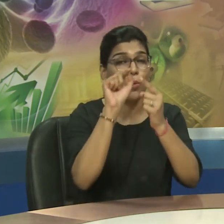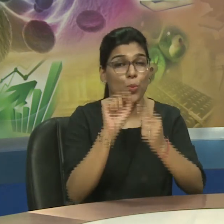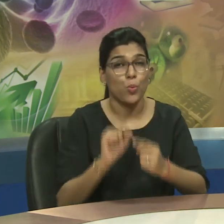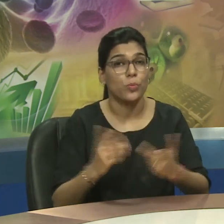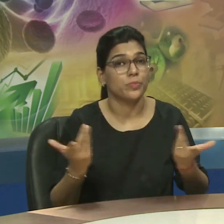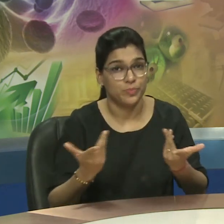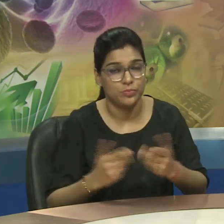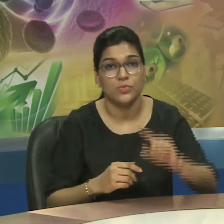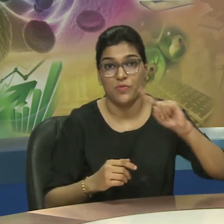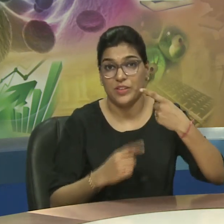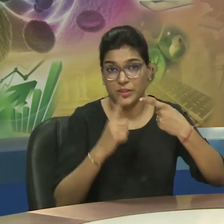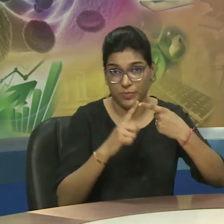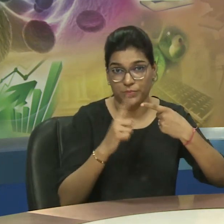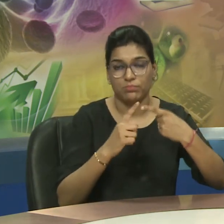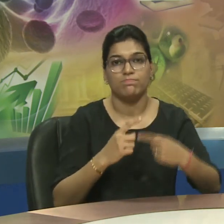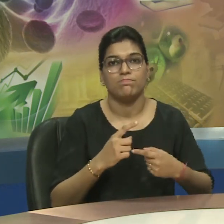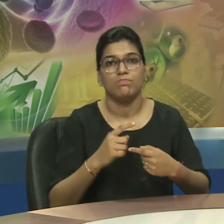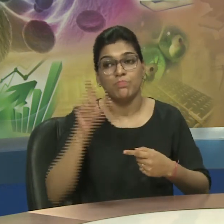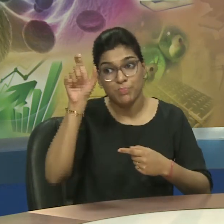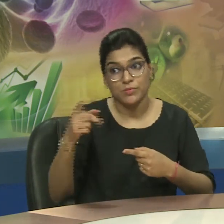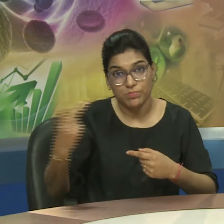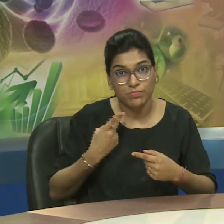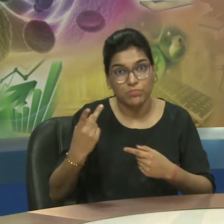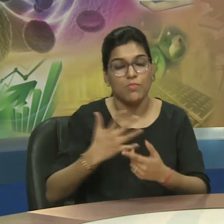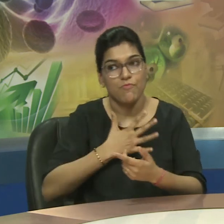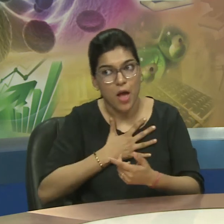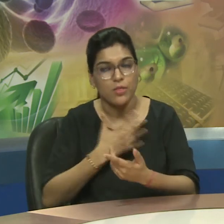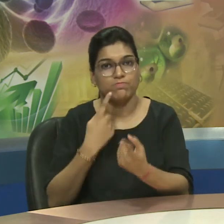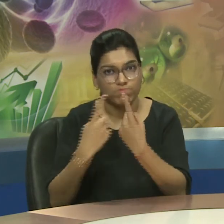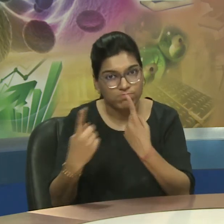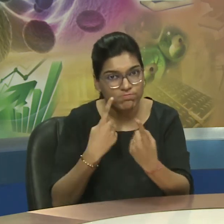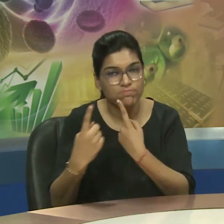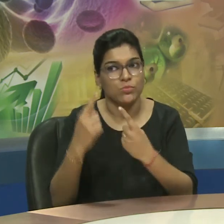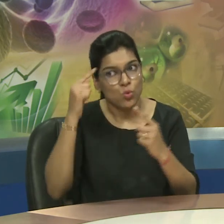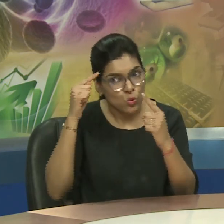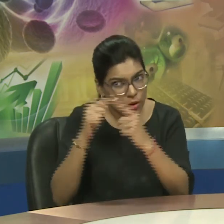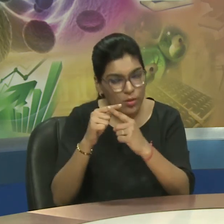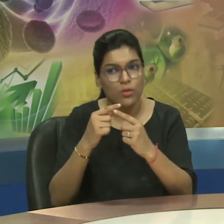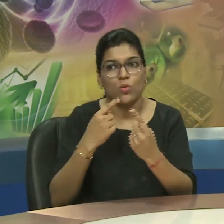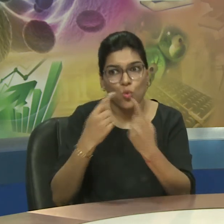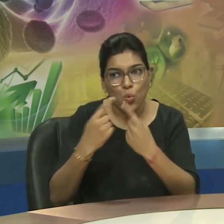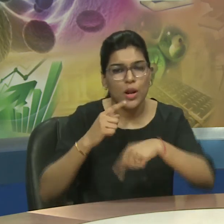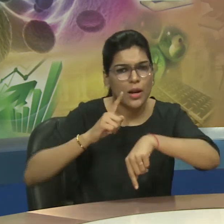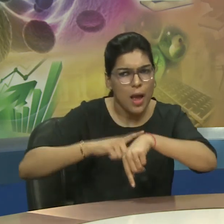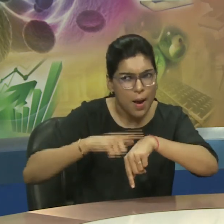Principle of insurance. First is utmost good faith.